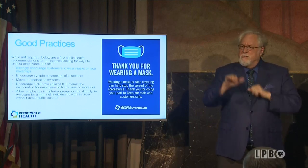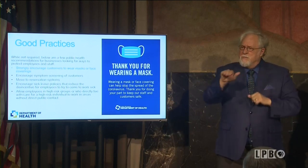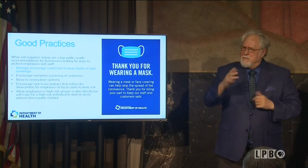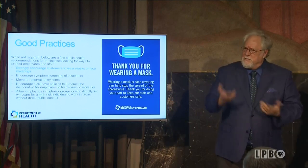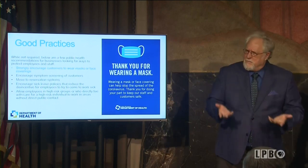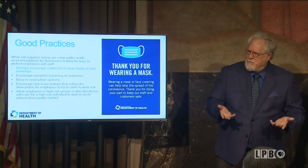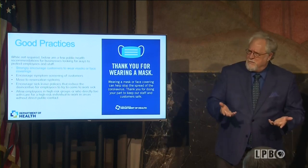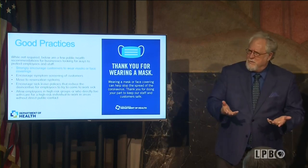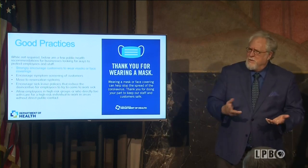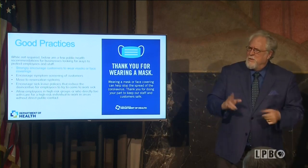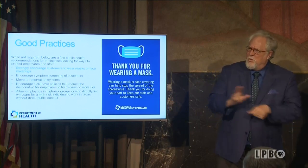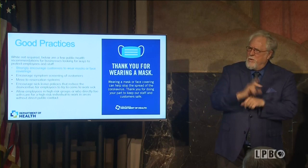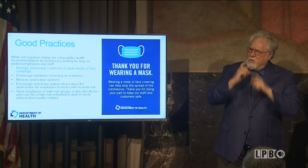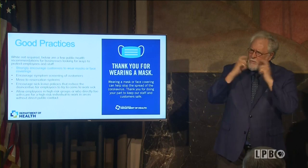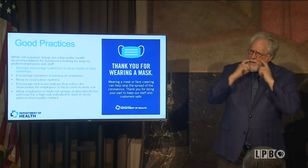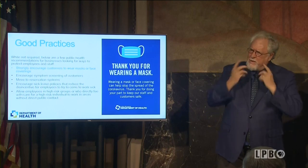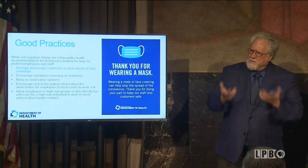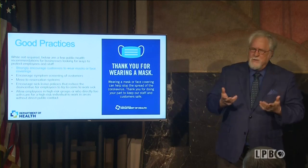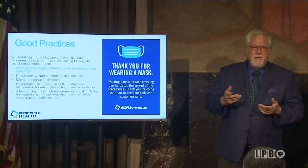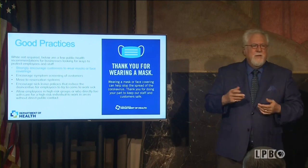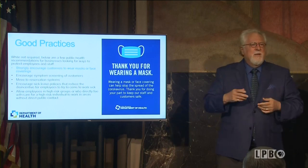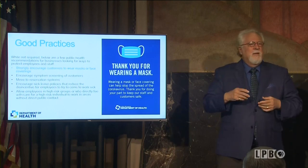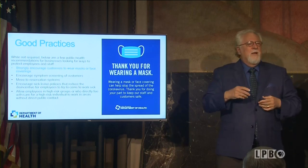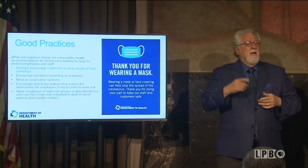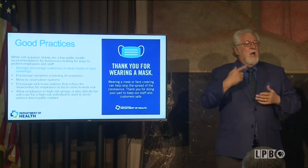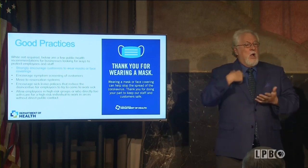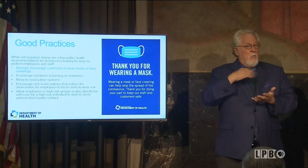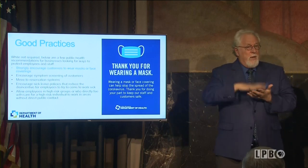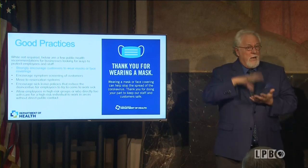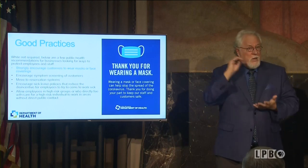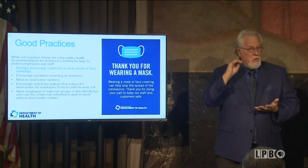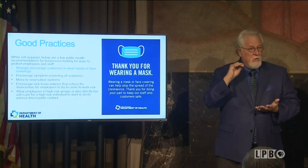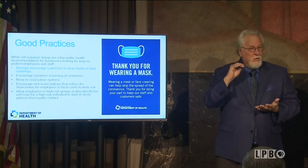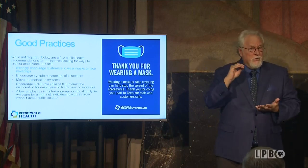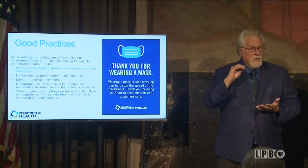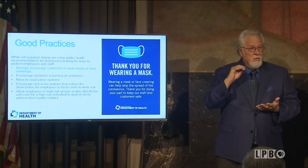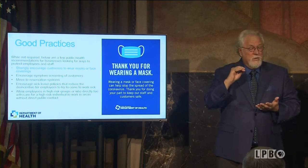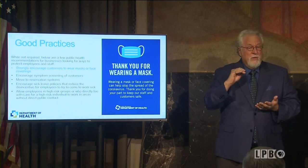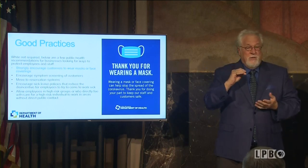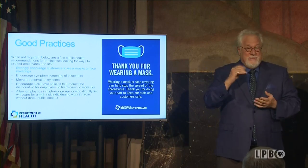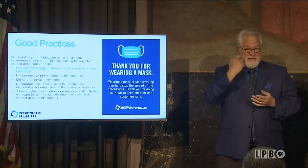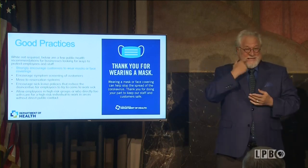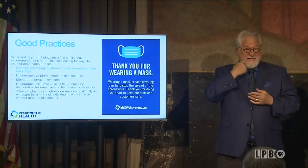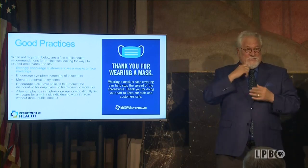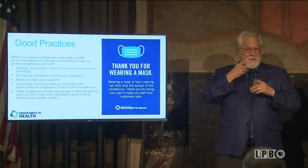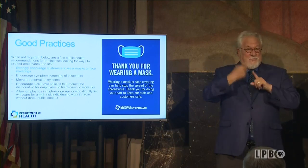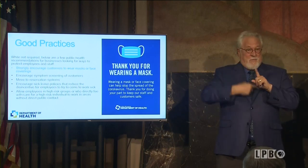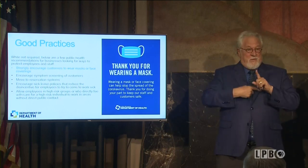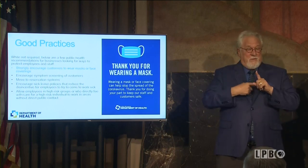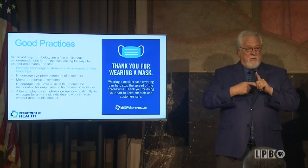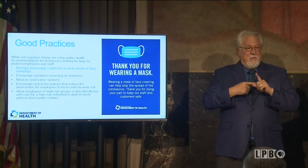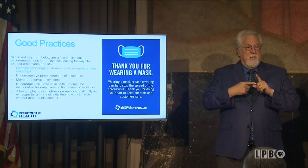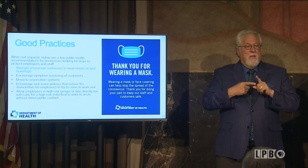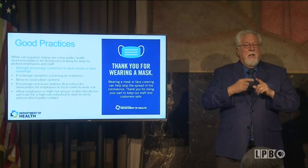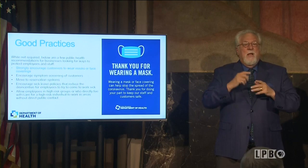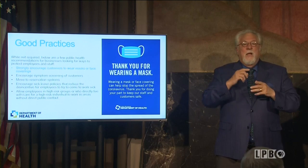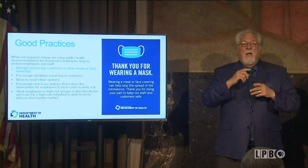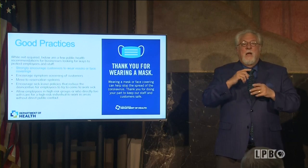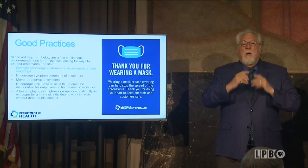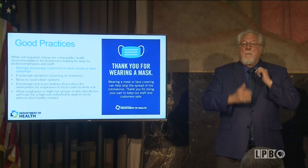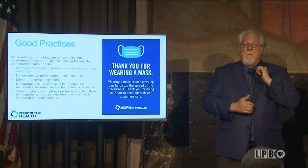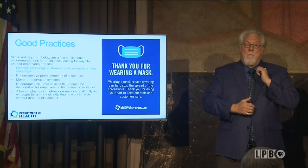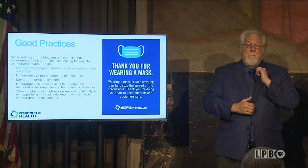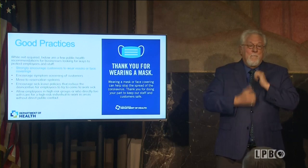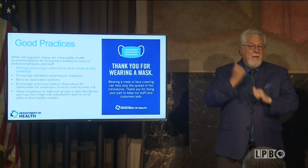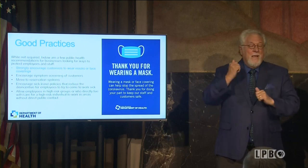each other to wear masks. Because what we've learned, especially since in the recent months since the outbreak, is that one of the main